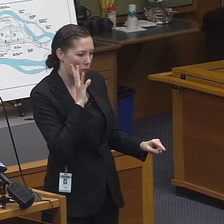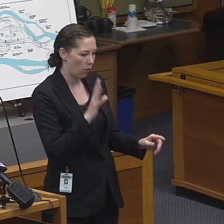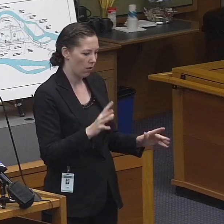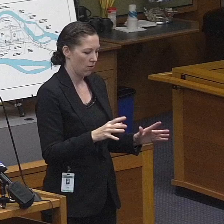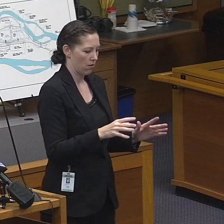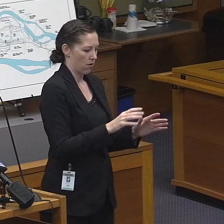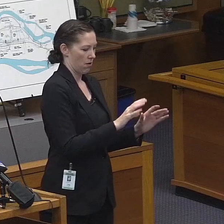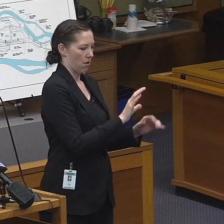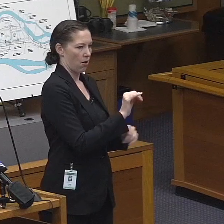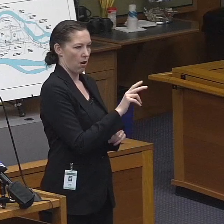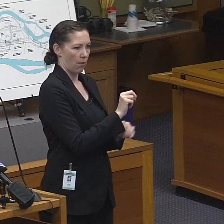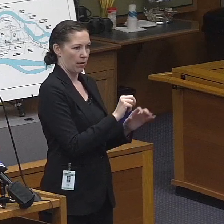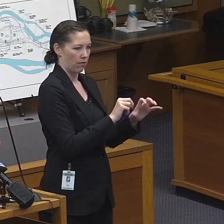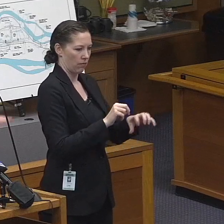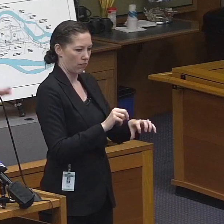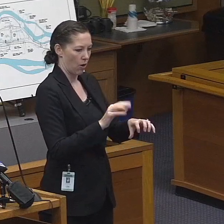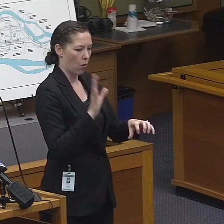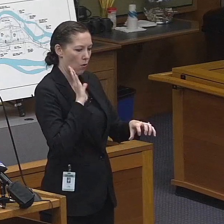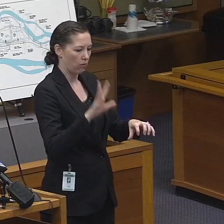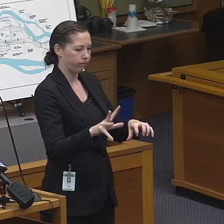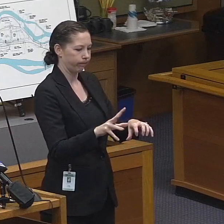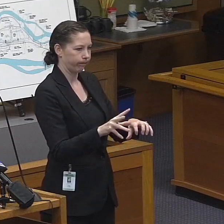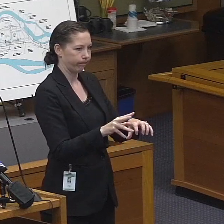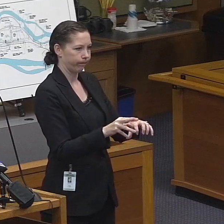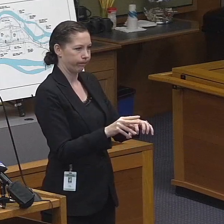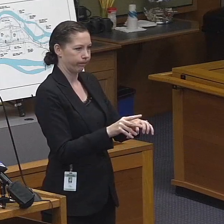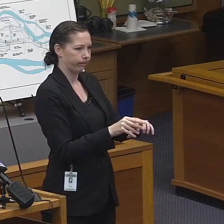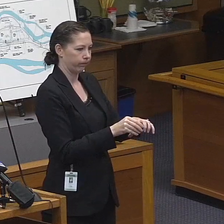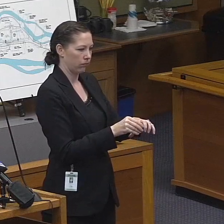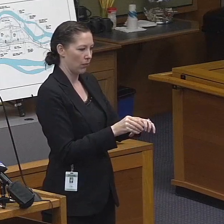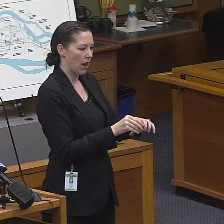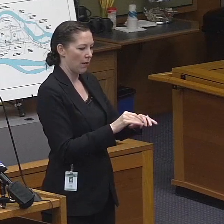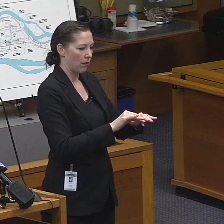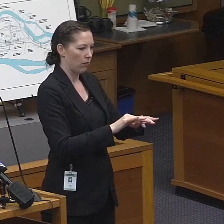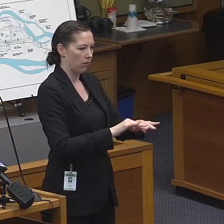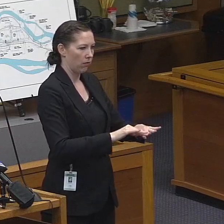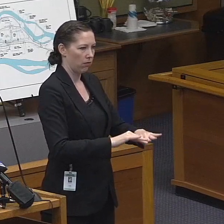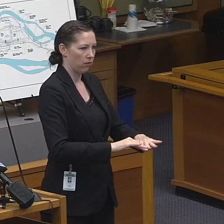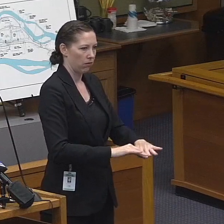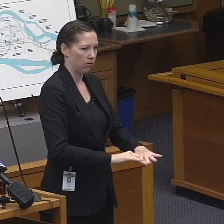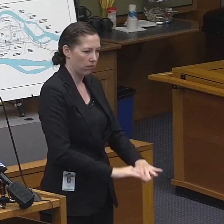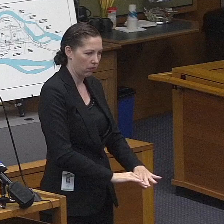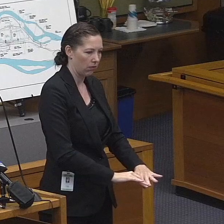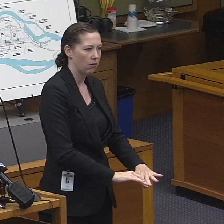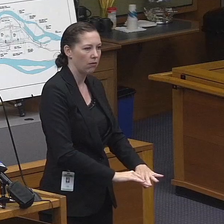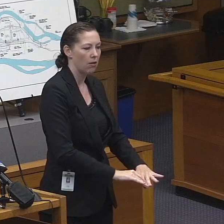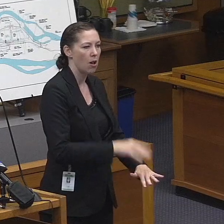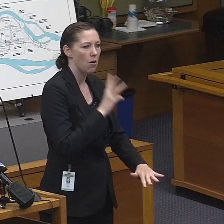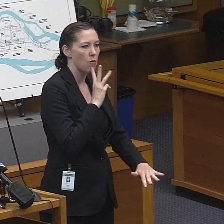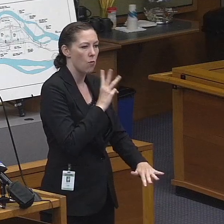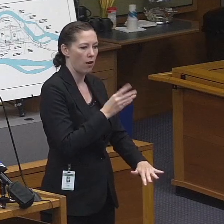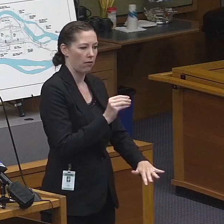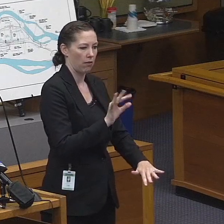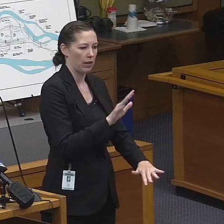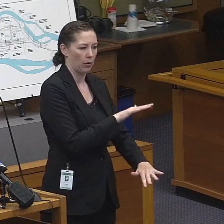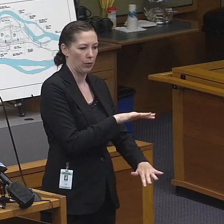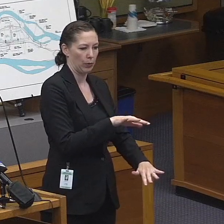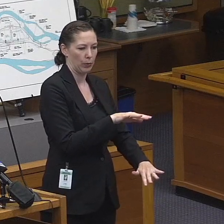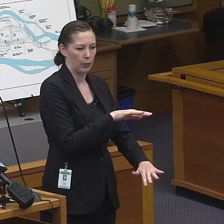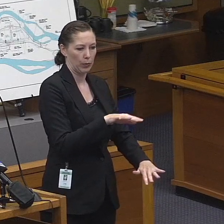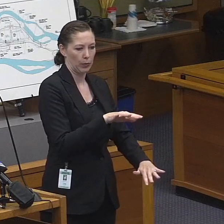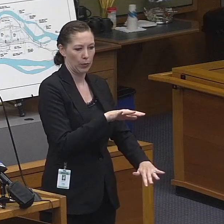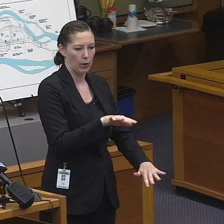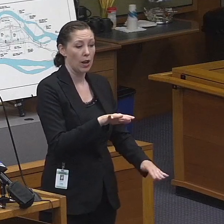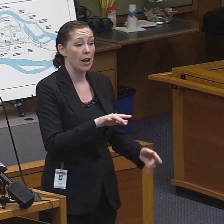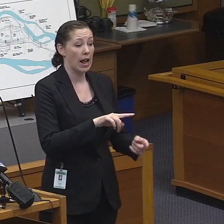carbon. We'll then settle that carbon out and then apply that water without algal toxins or with reduced levels of algal toxins onto the slow sand